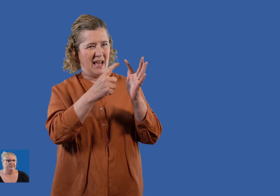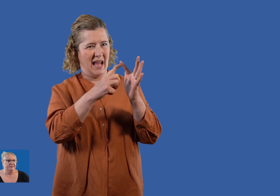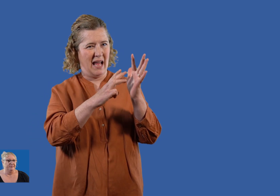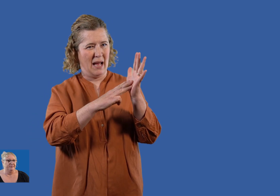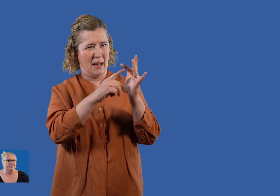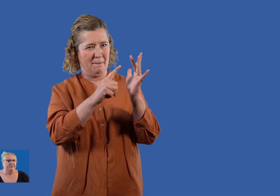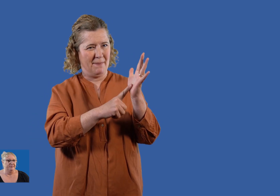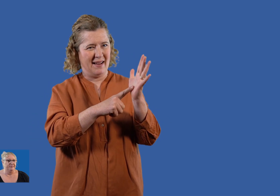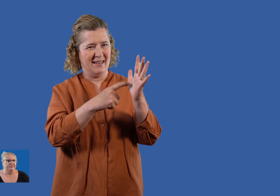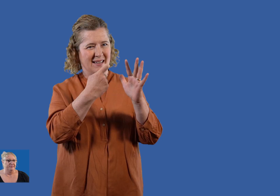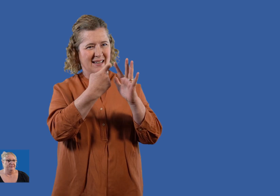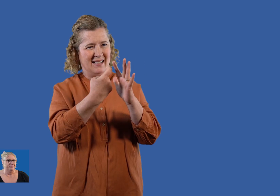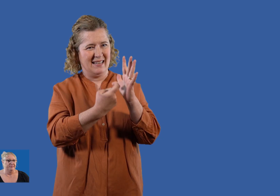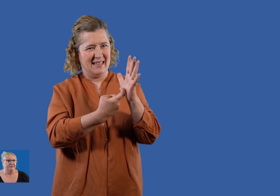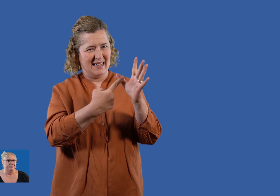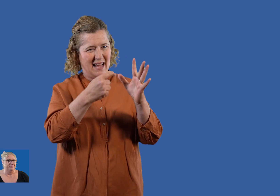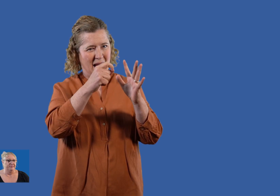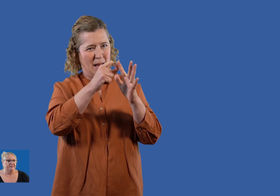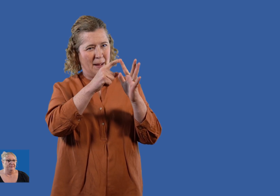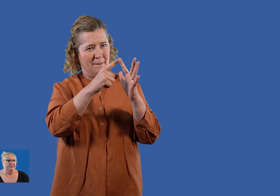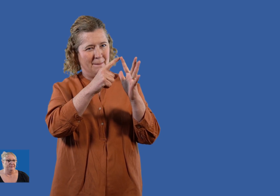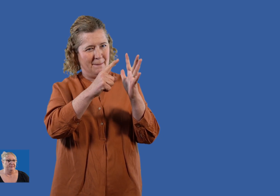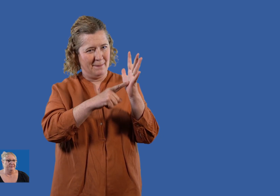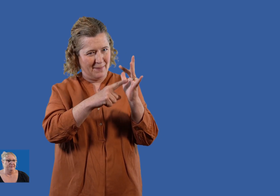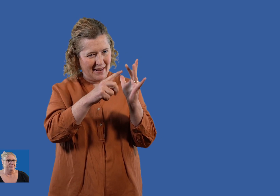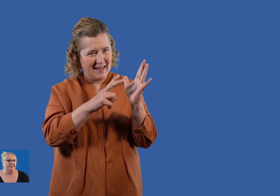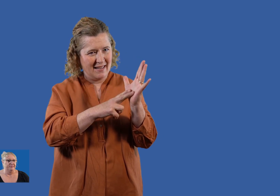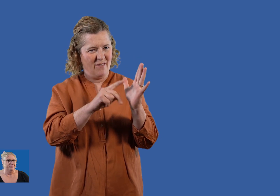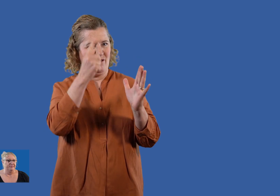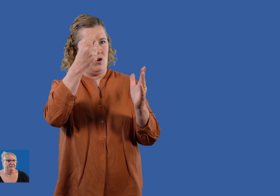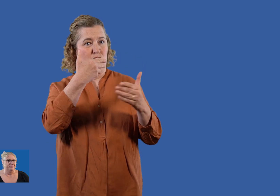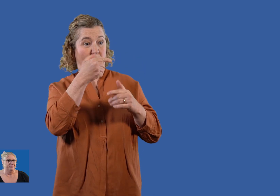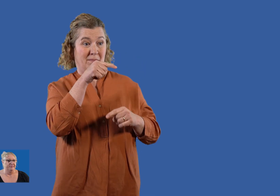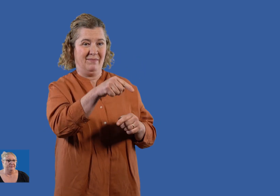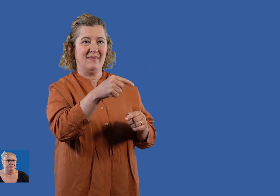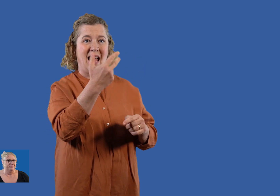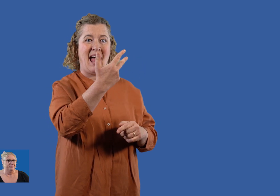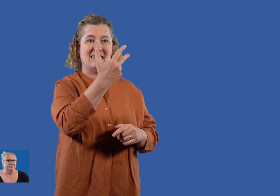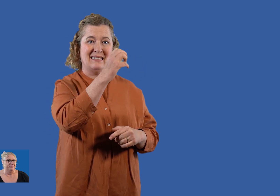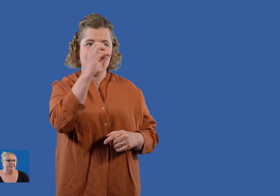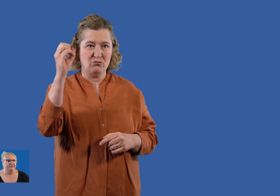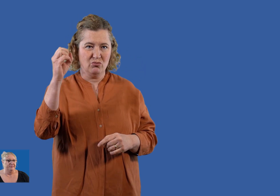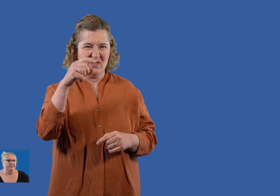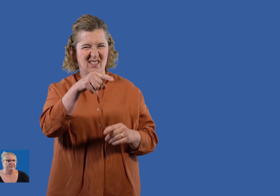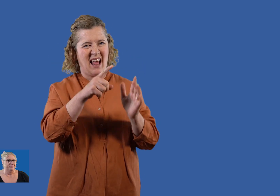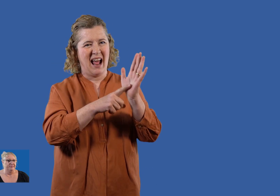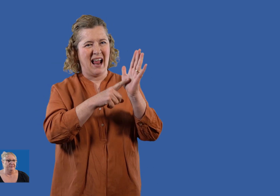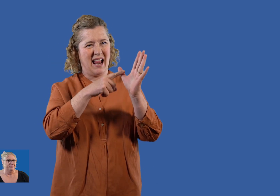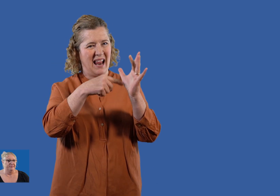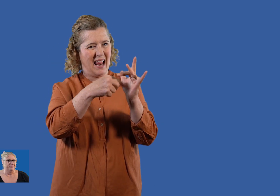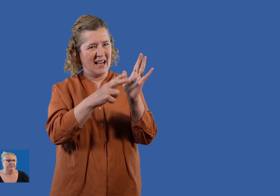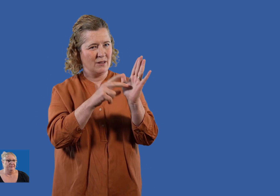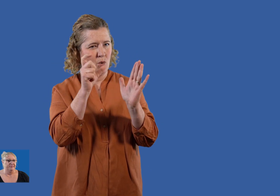schizophrenia, first described in the 1800s by Dr. Emil Kraepelin, and used the Latin term